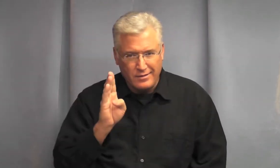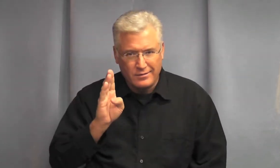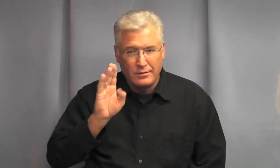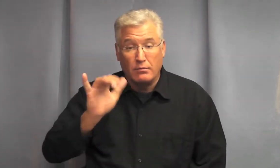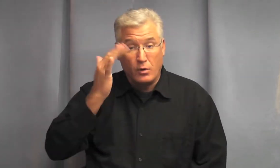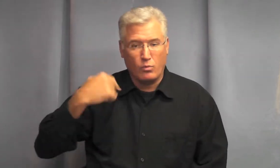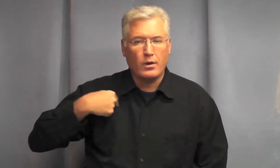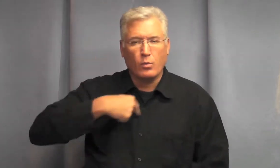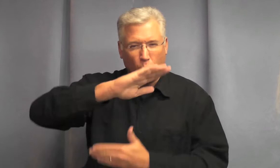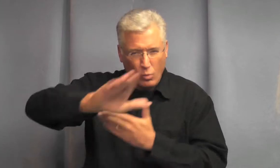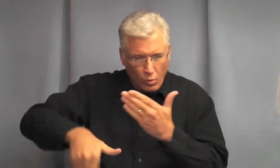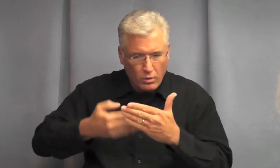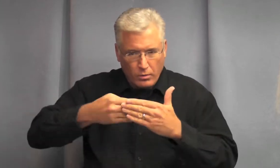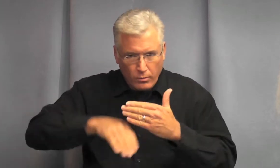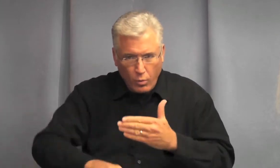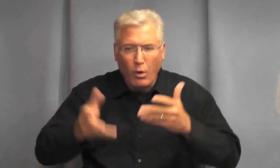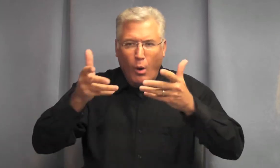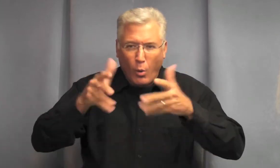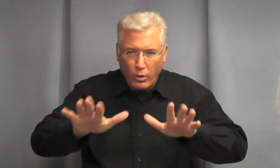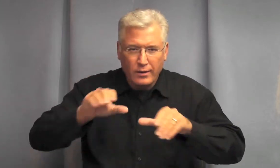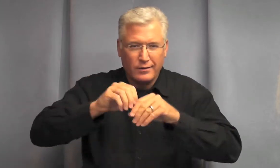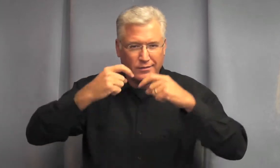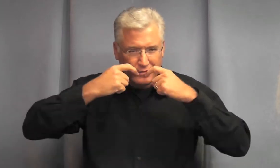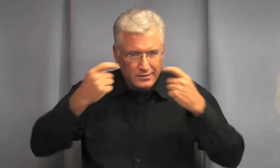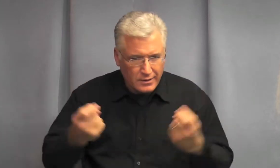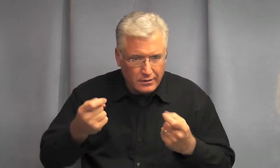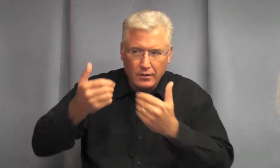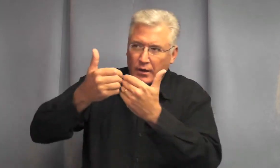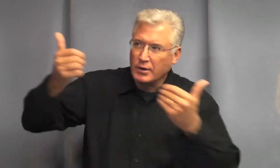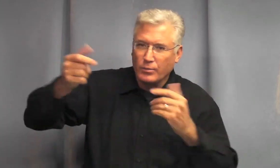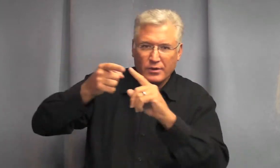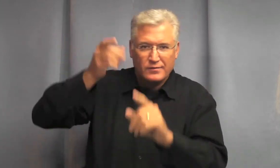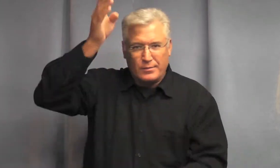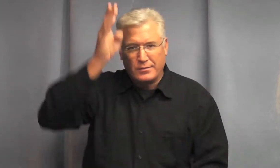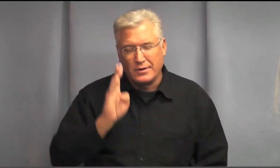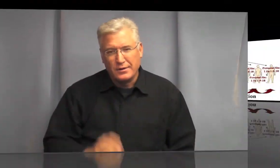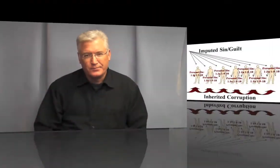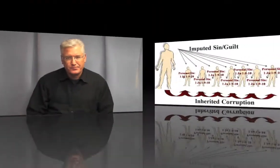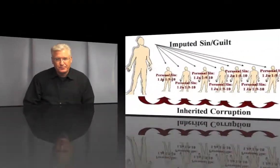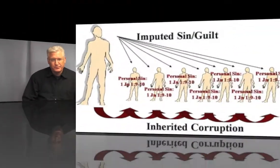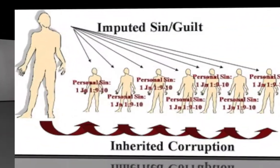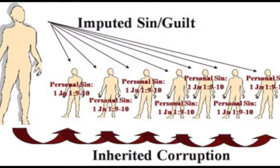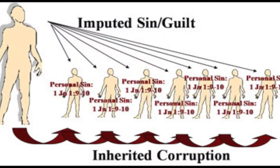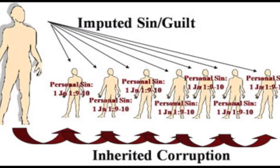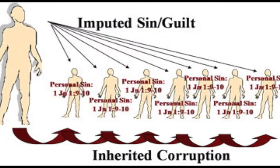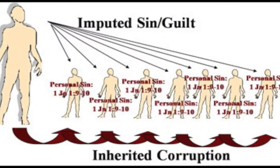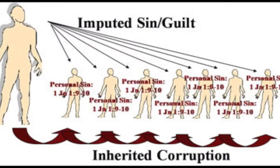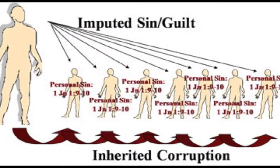he rebelled against God, and since then all those born since are born in sin.